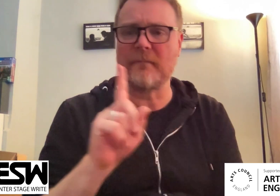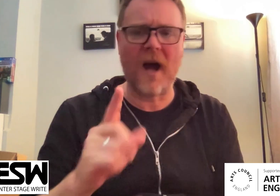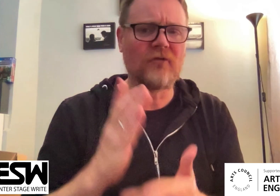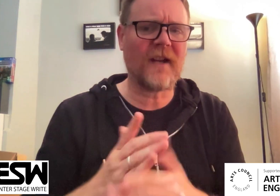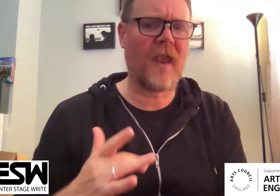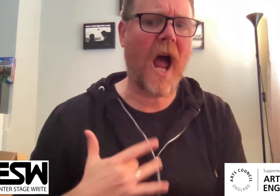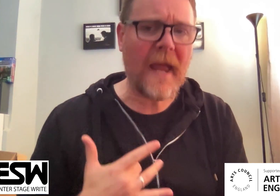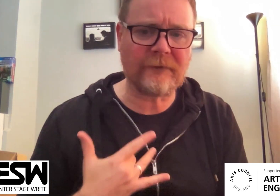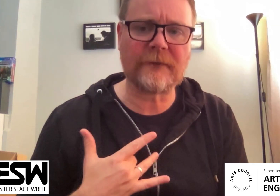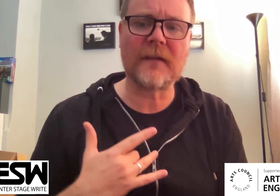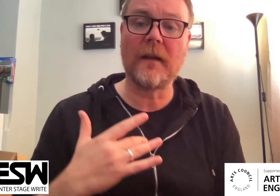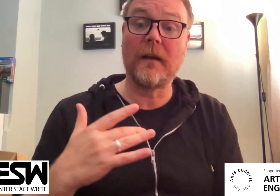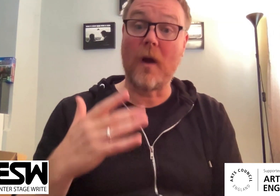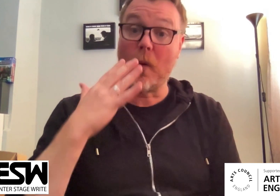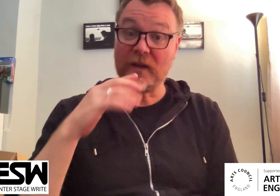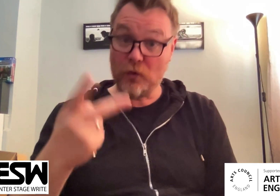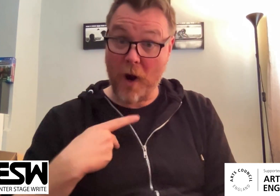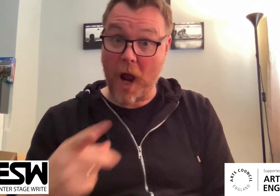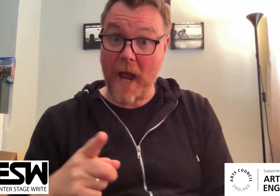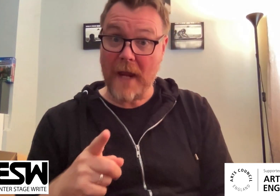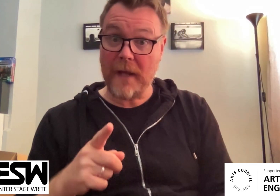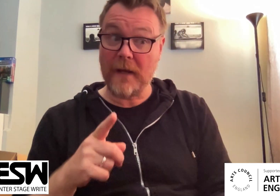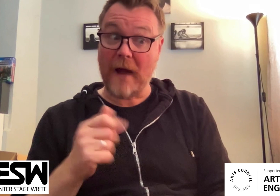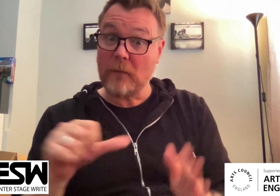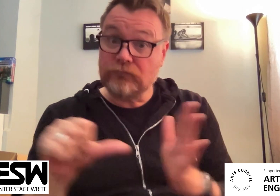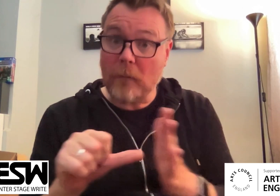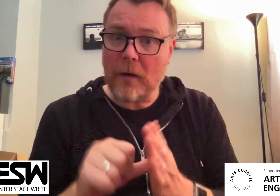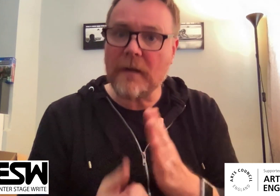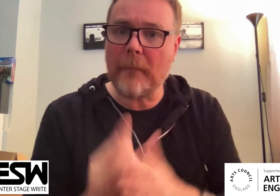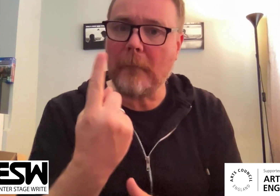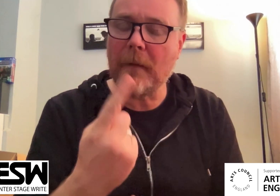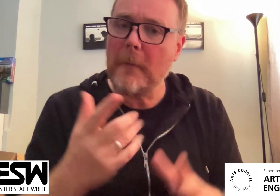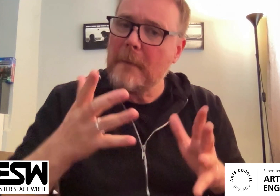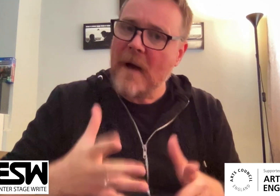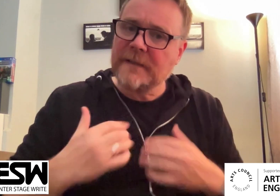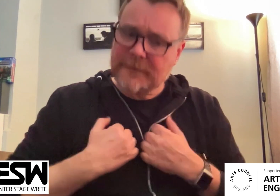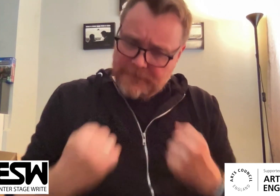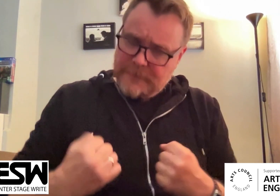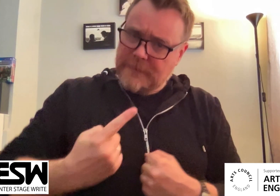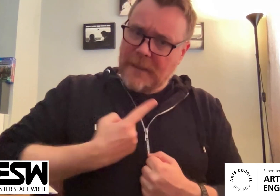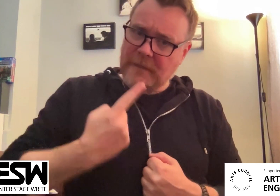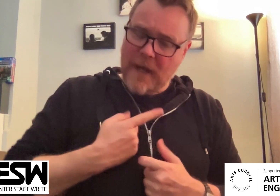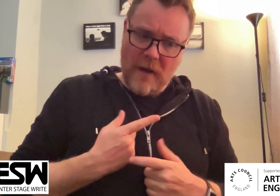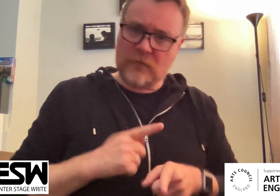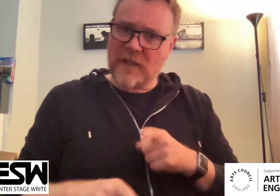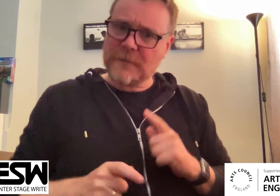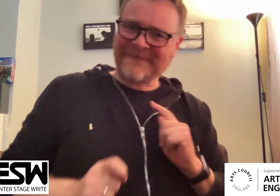haven't changed. But in real life, when you and I have a problem that comes up, we must dig quite deep